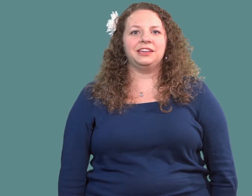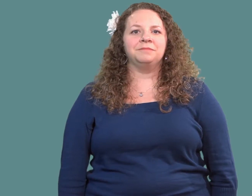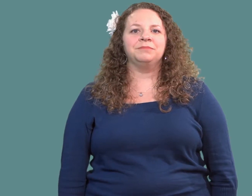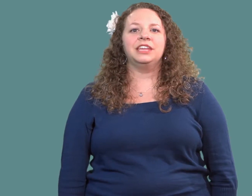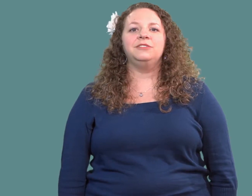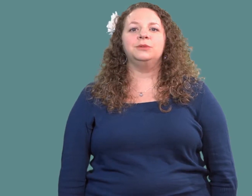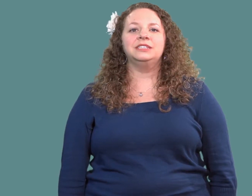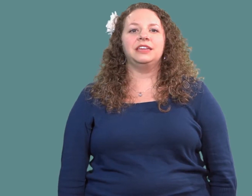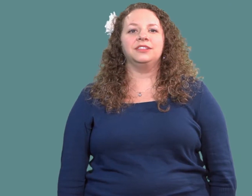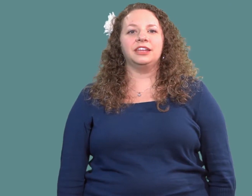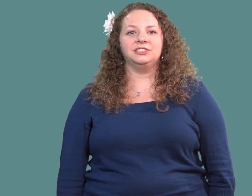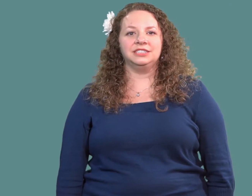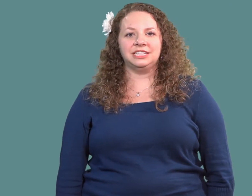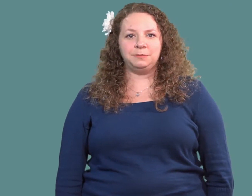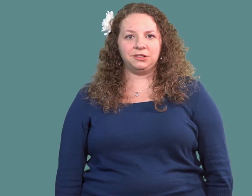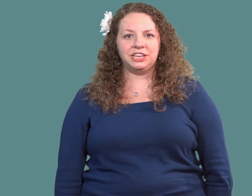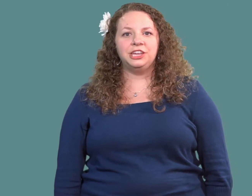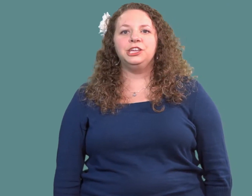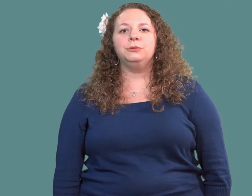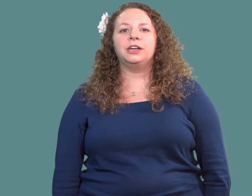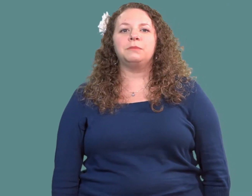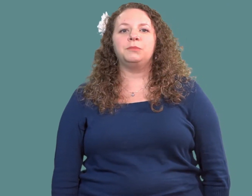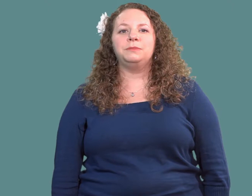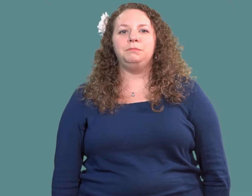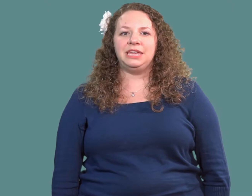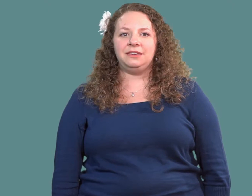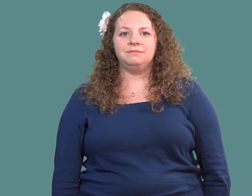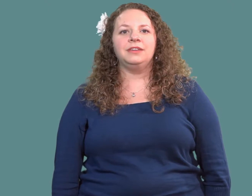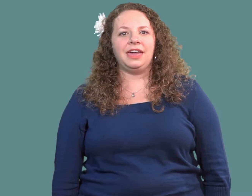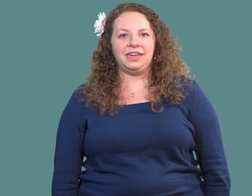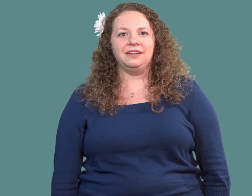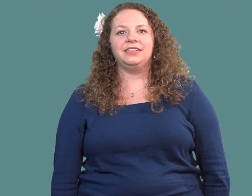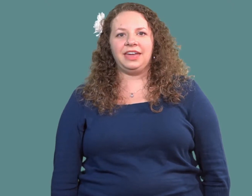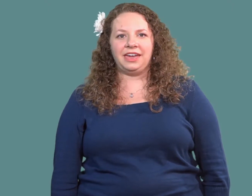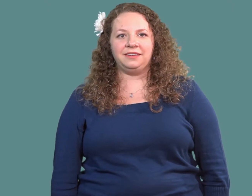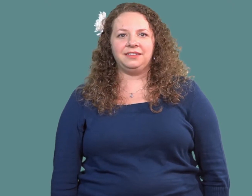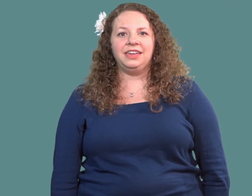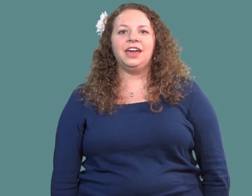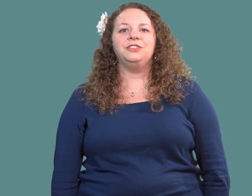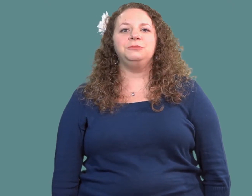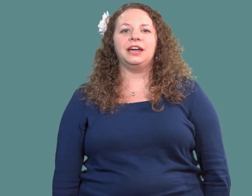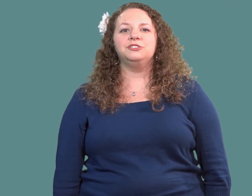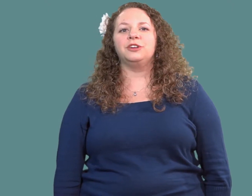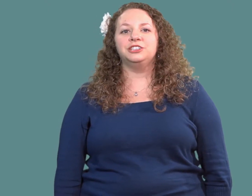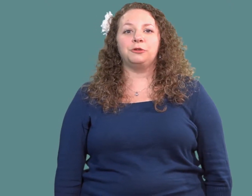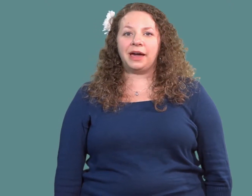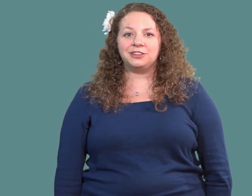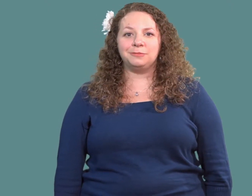bank. If you were saying the letters as I spelled it, you would come up with B-A-K. And then you would have to try to go back in your